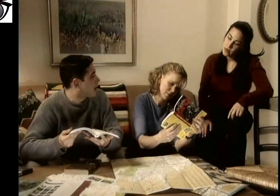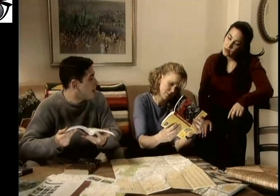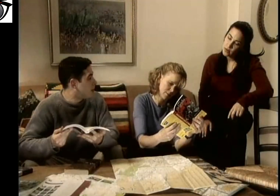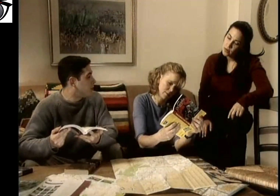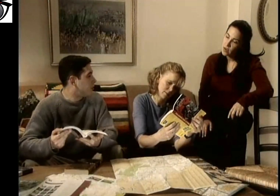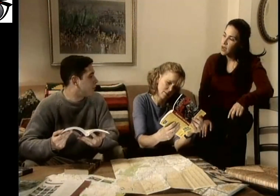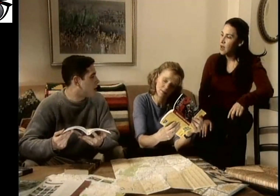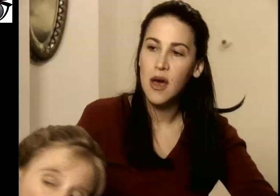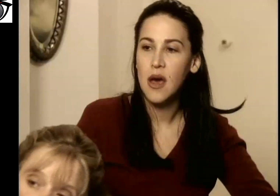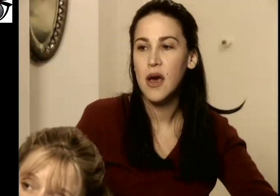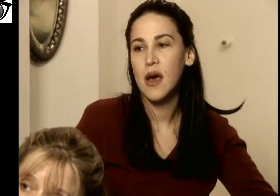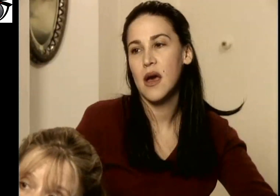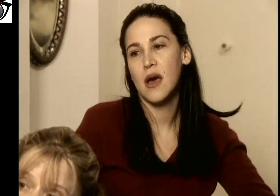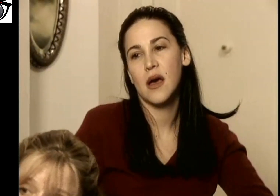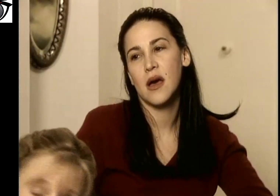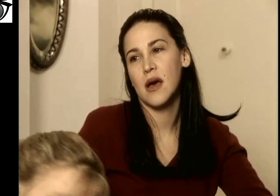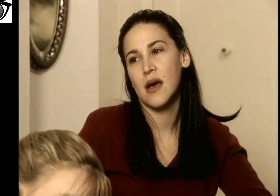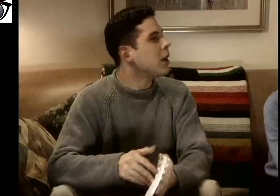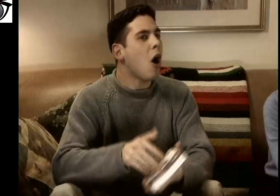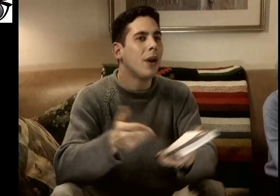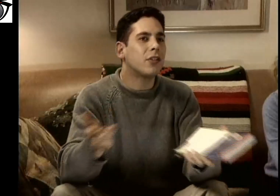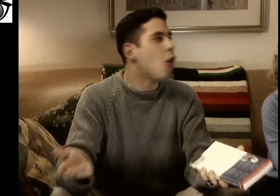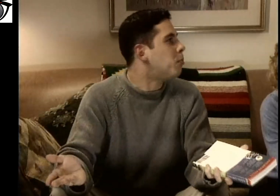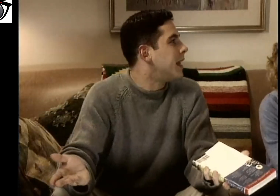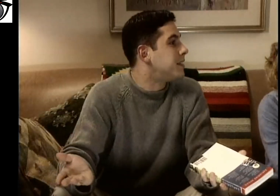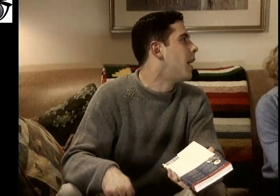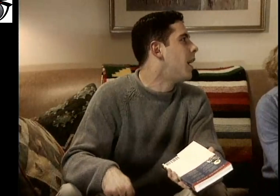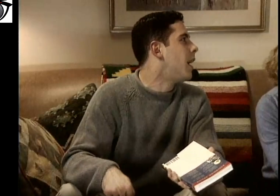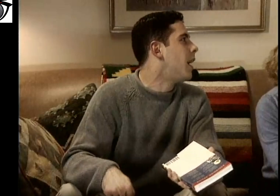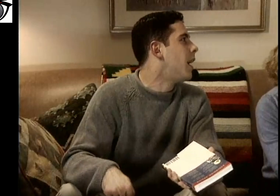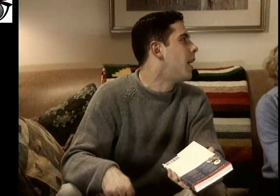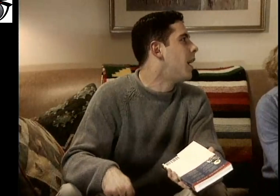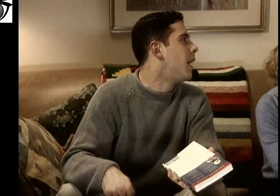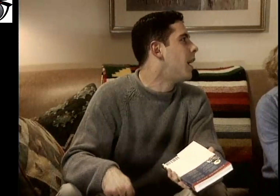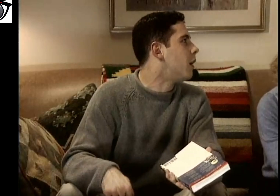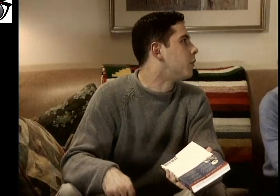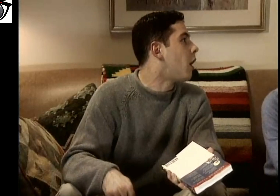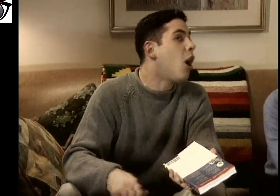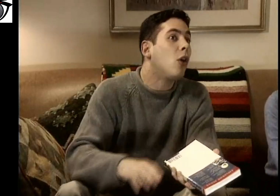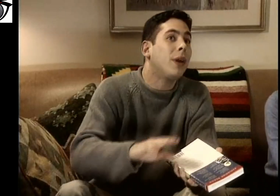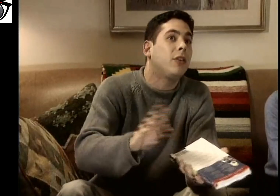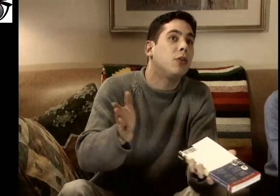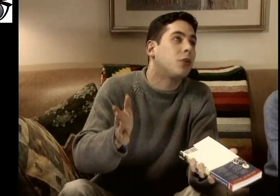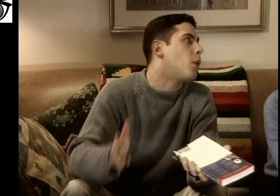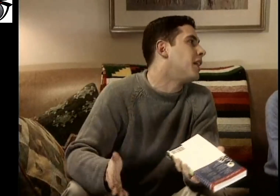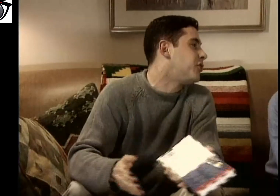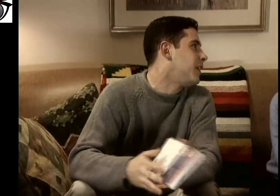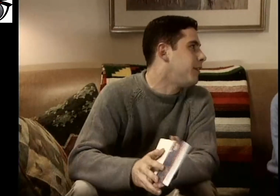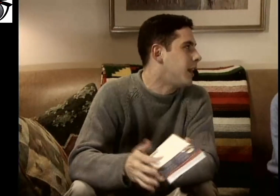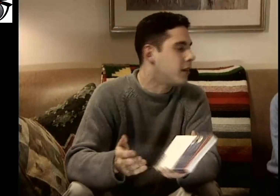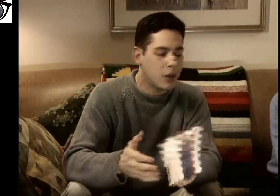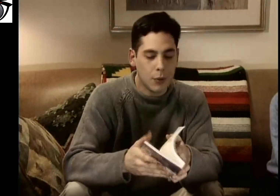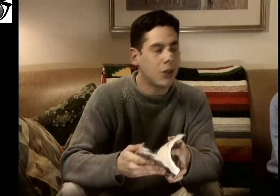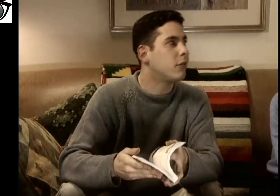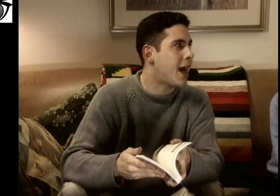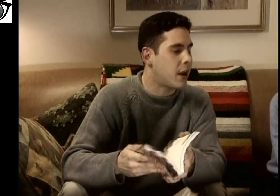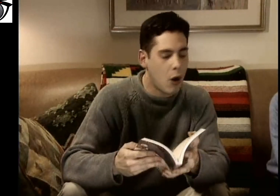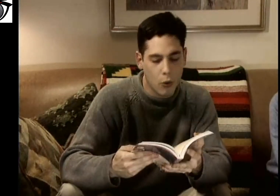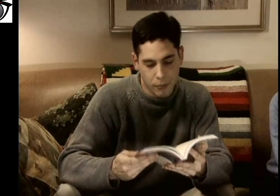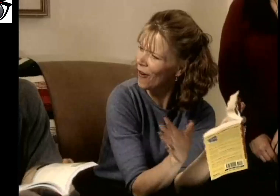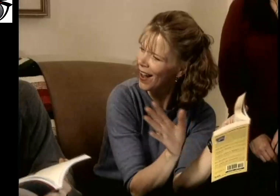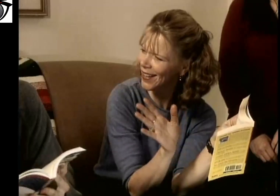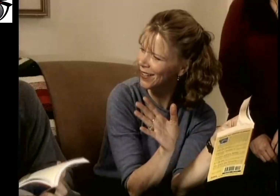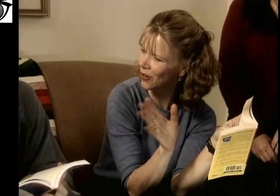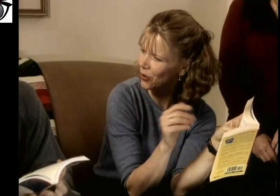I think we should go camping this year for our vacation. We always go places and stay in hotels. All we do is watch TV. We could do